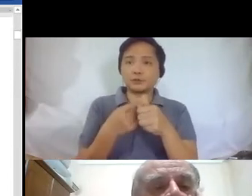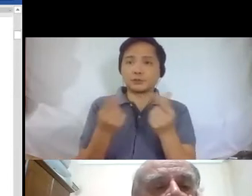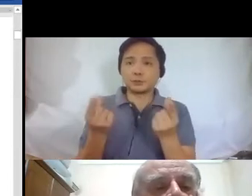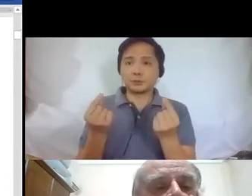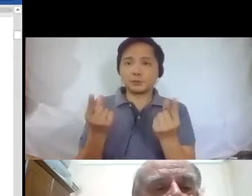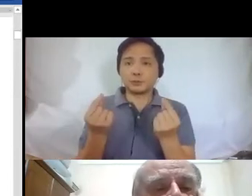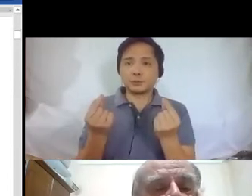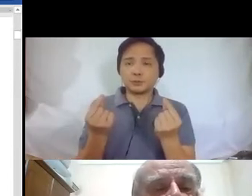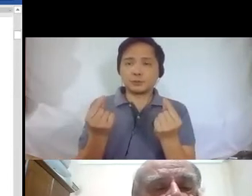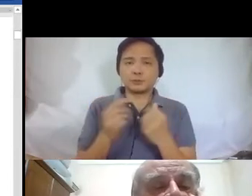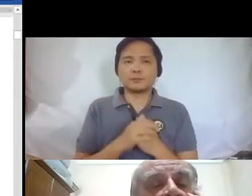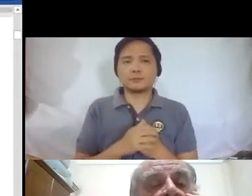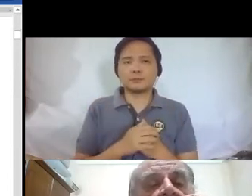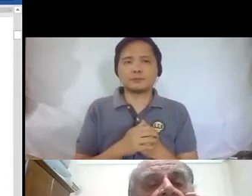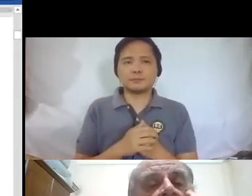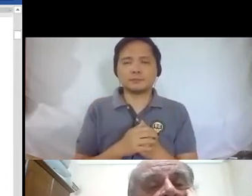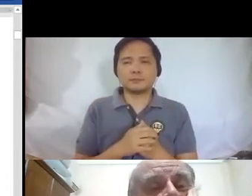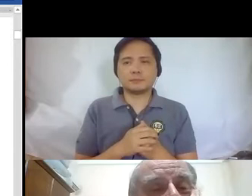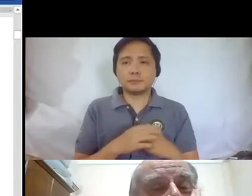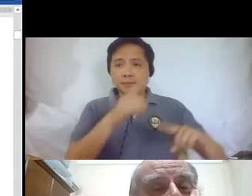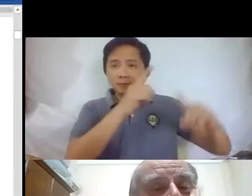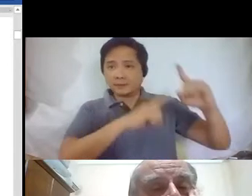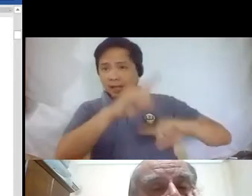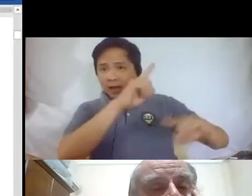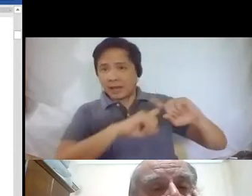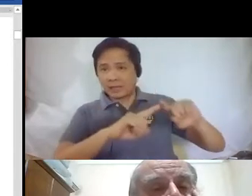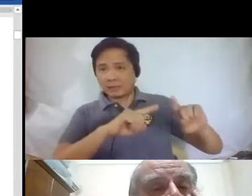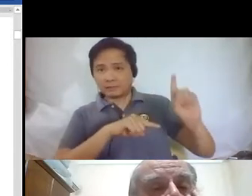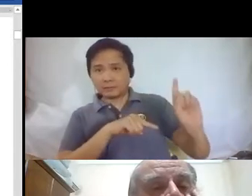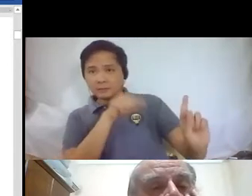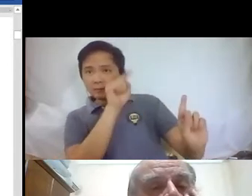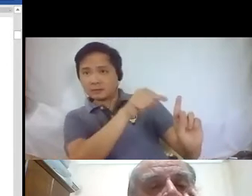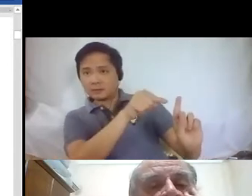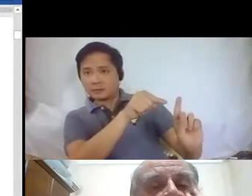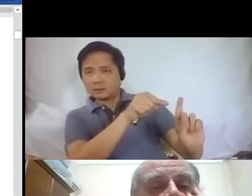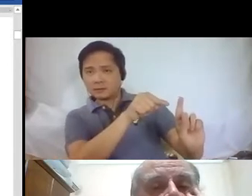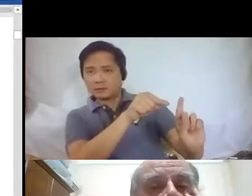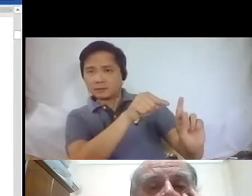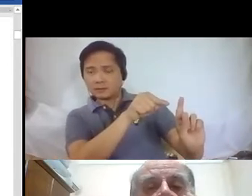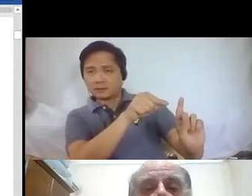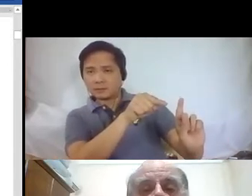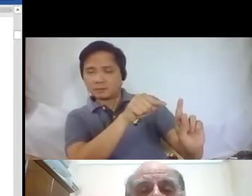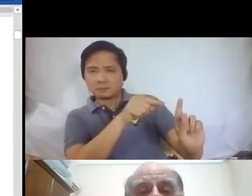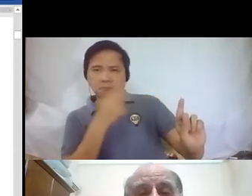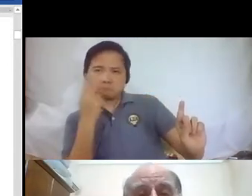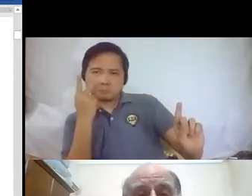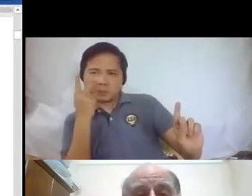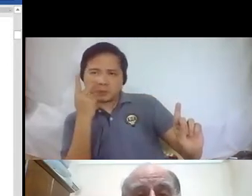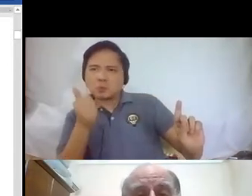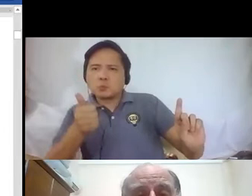analyze if the sign is one-handed or